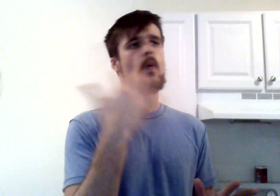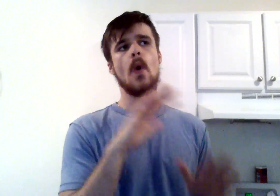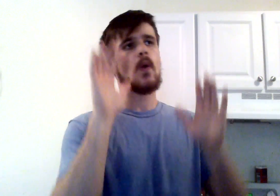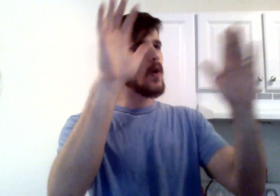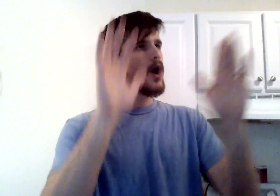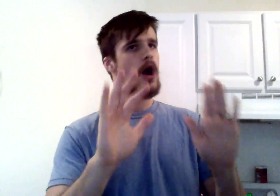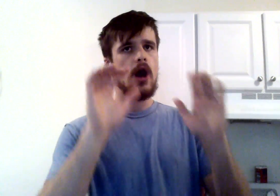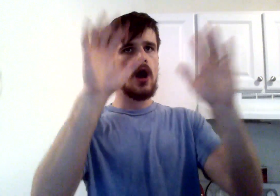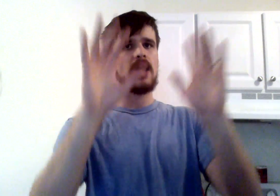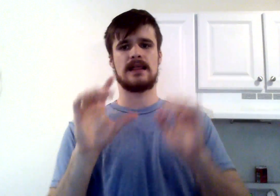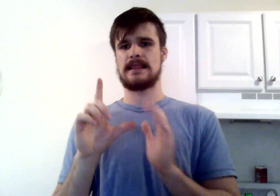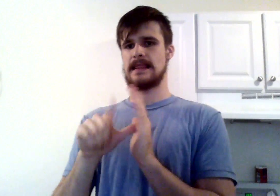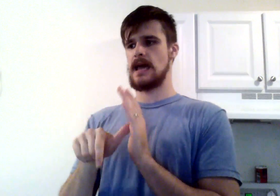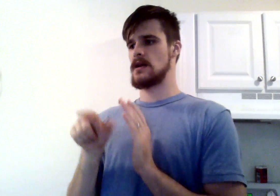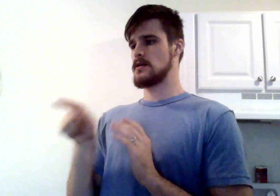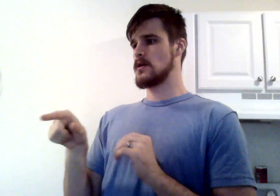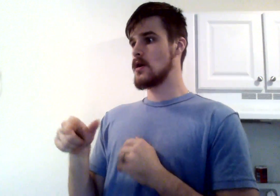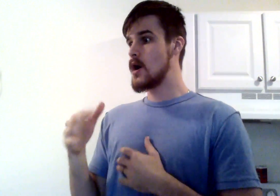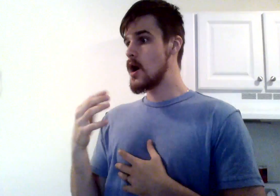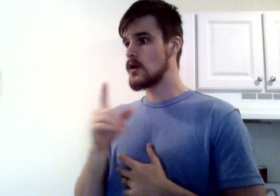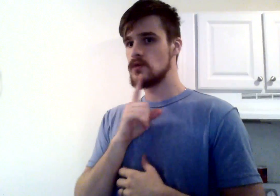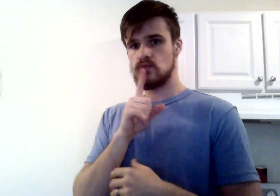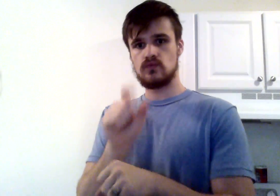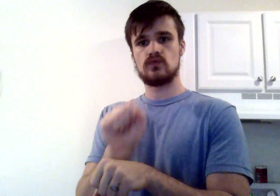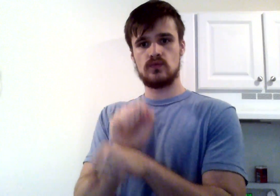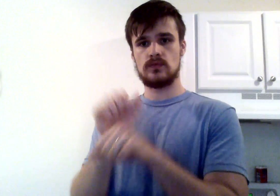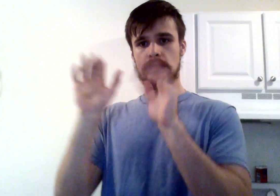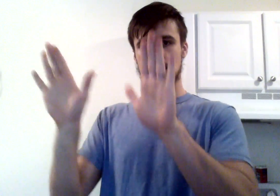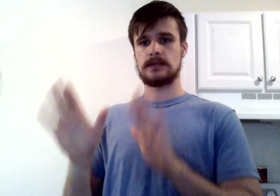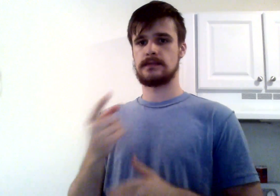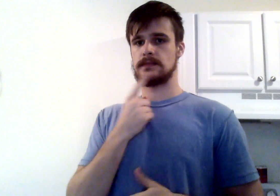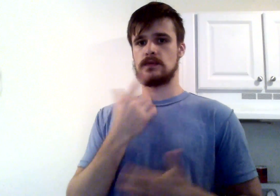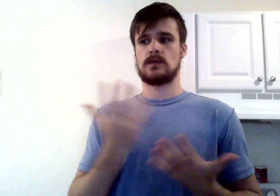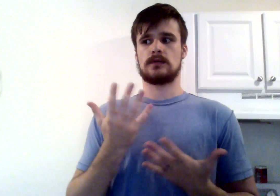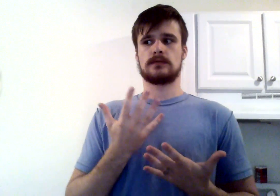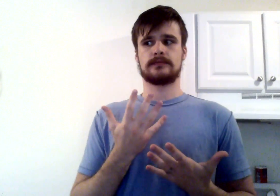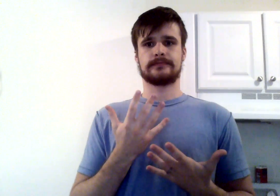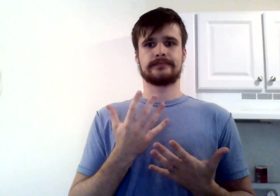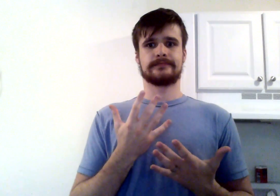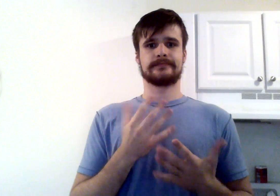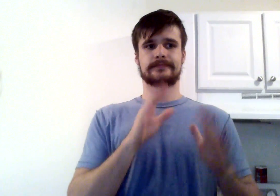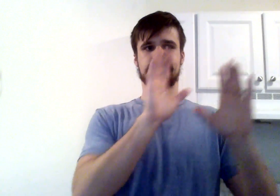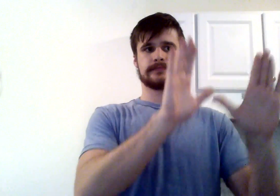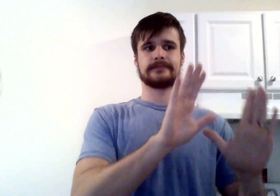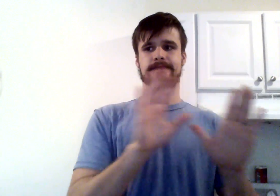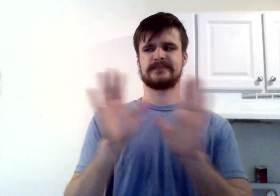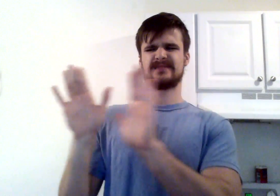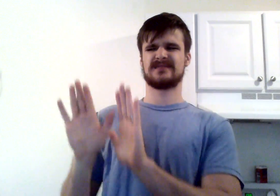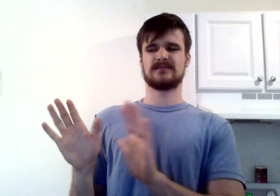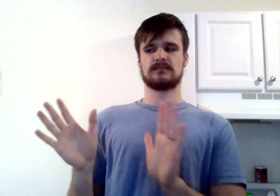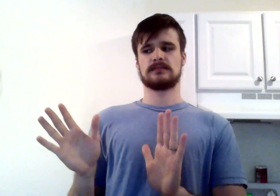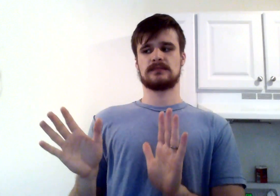And then, of course, this exaggeration becomes lying, out and out lying, and we don't want to listen to people we know are lying to us. And